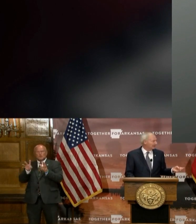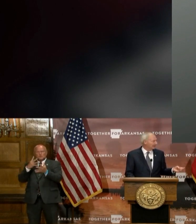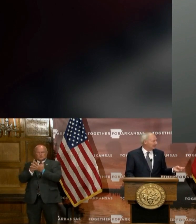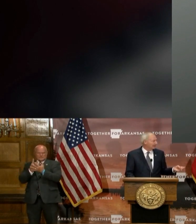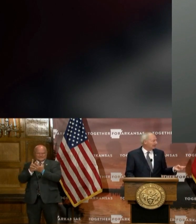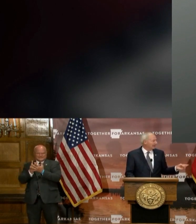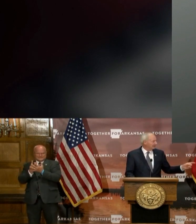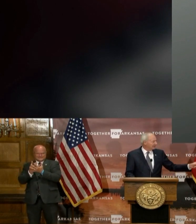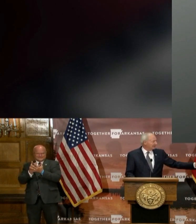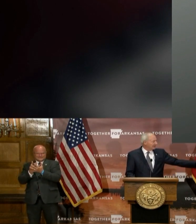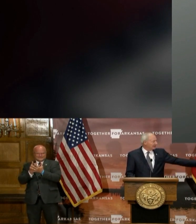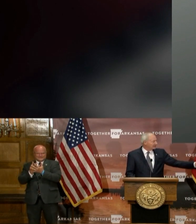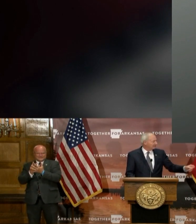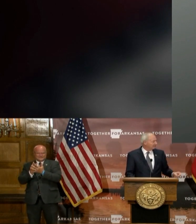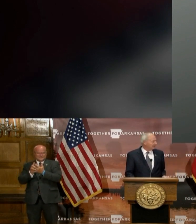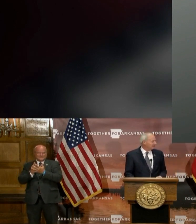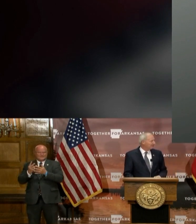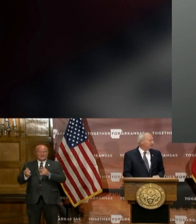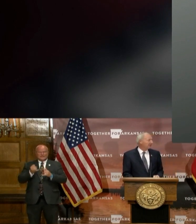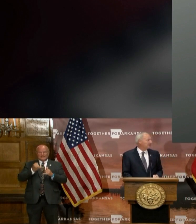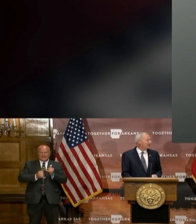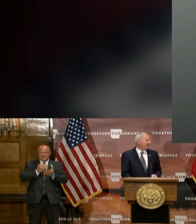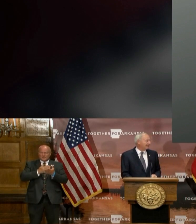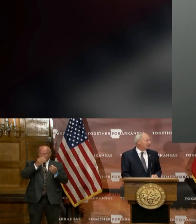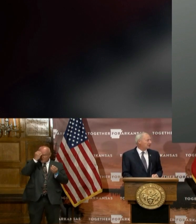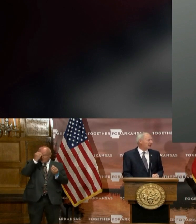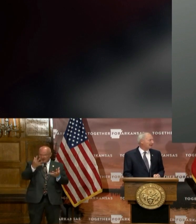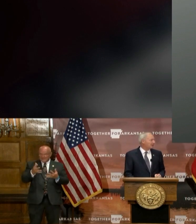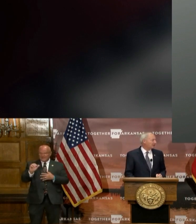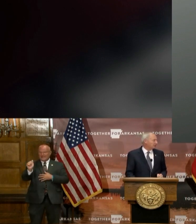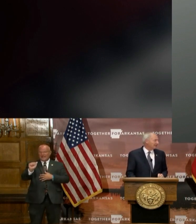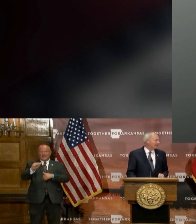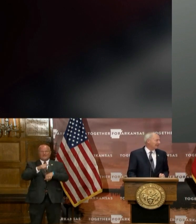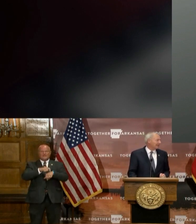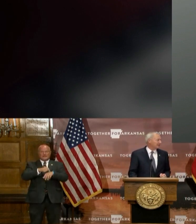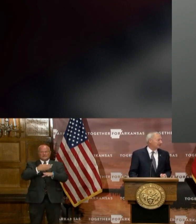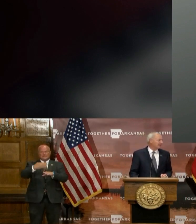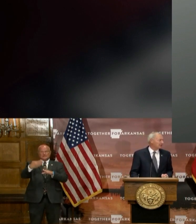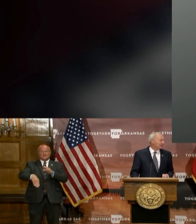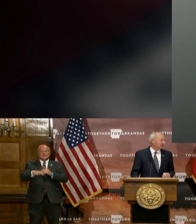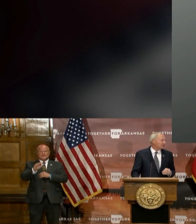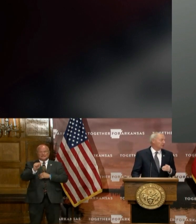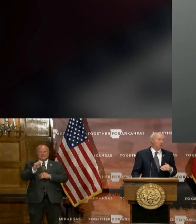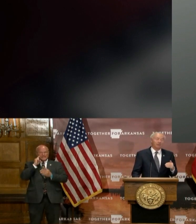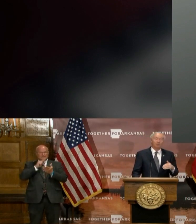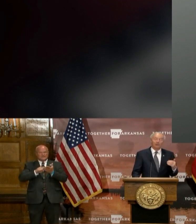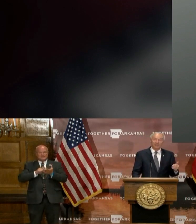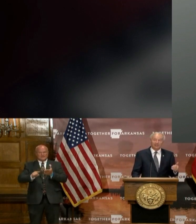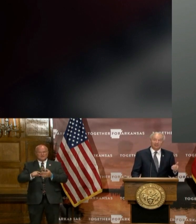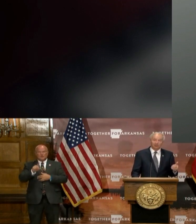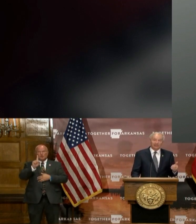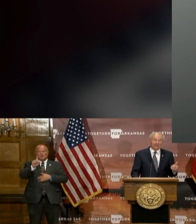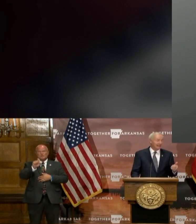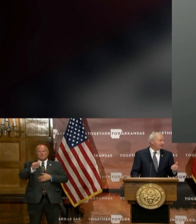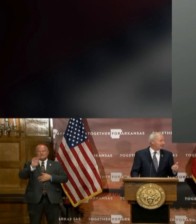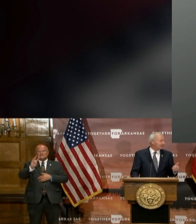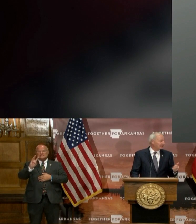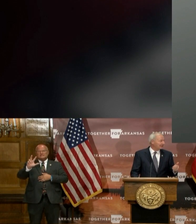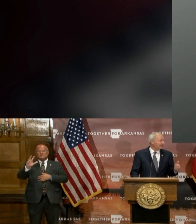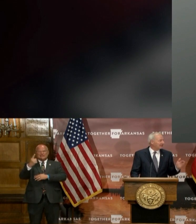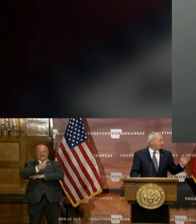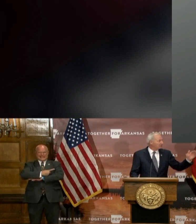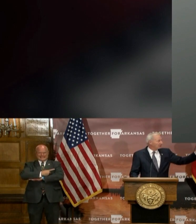setting. And then the last bit of information, the average time to complete the case investigation was 1.63